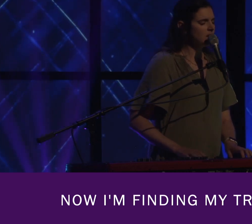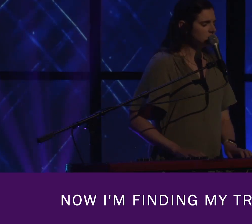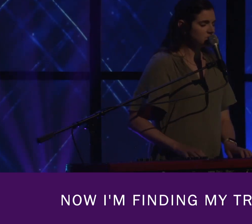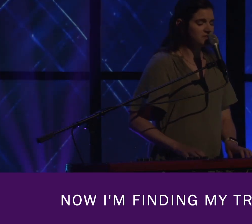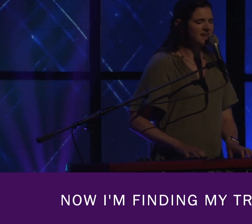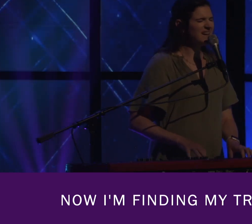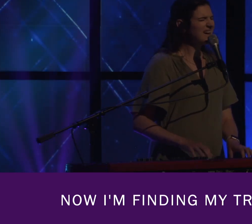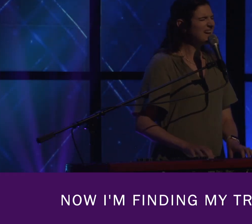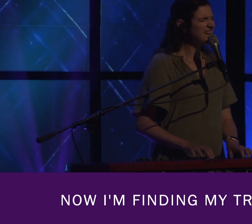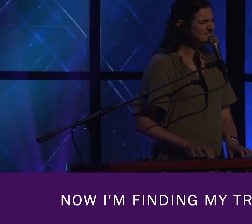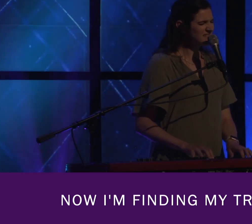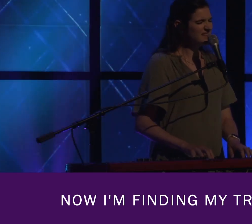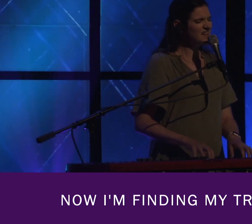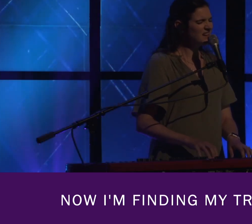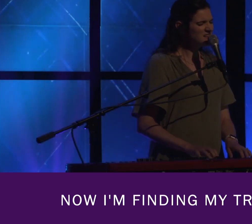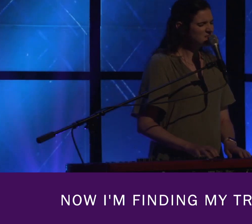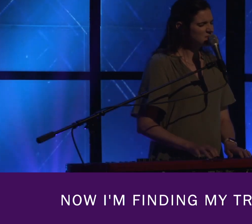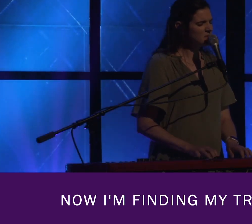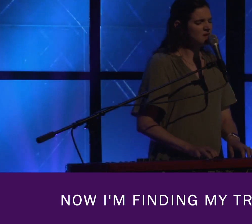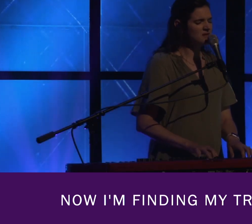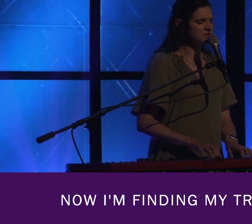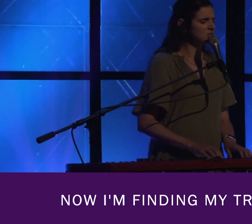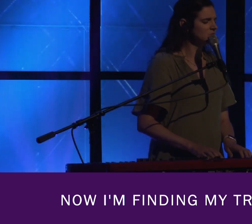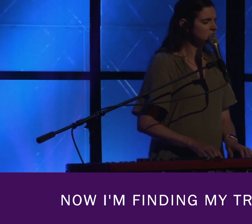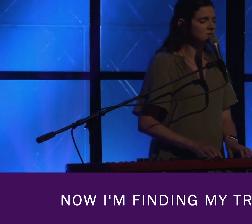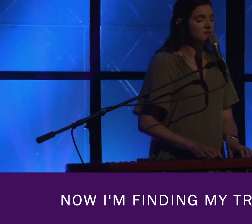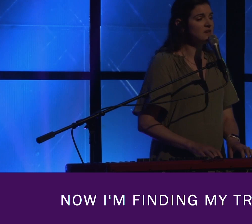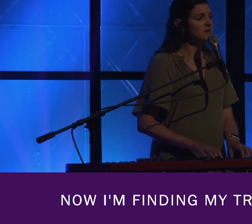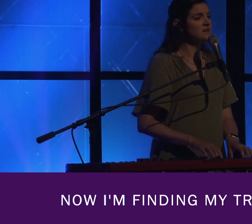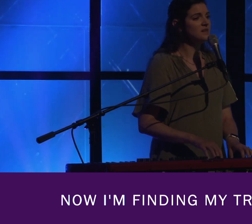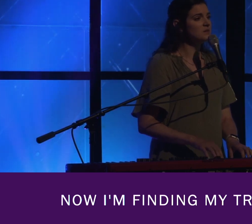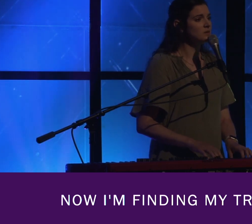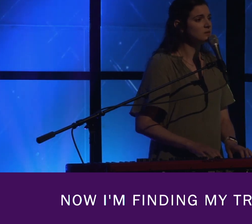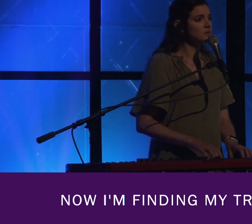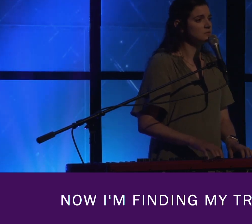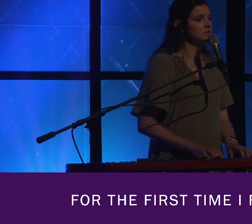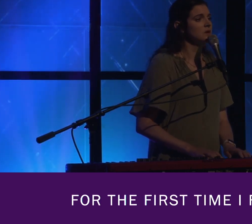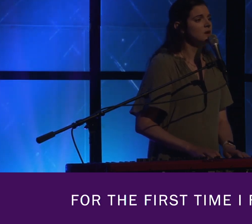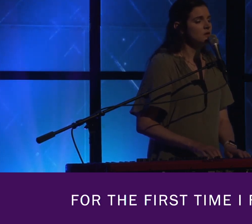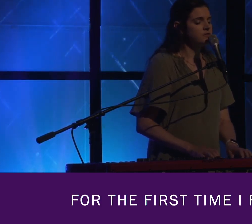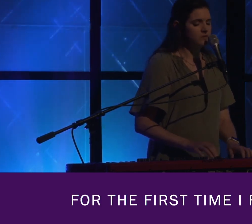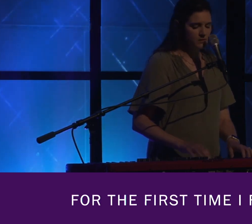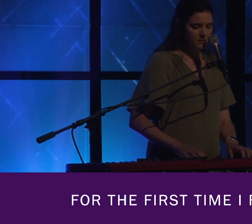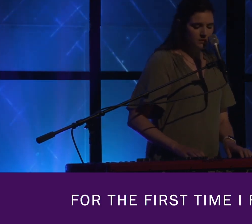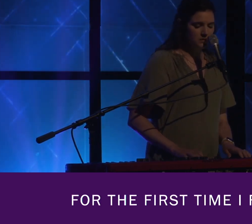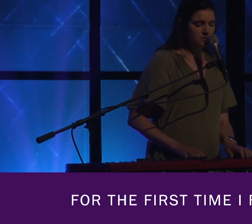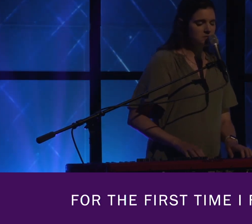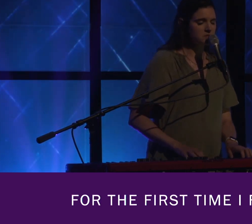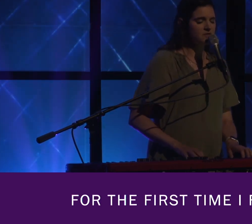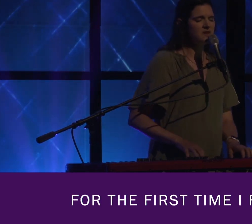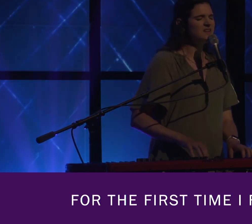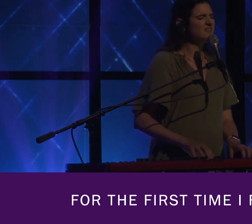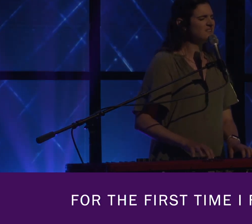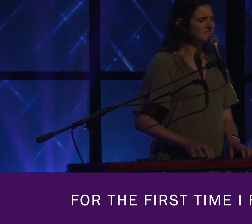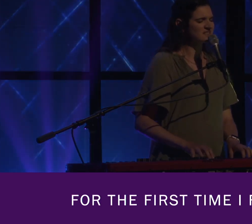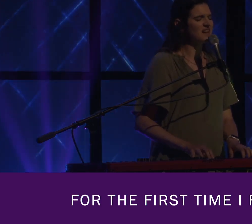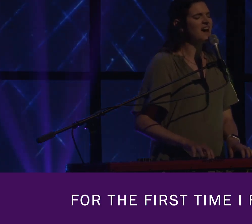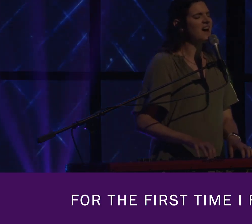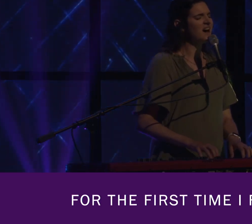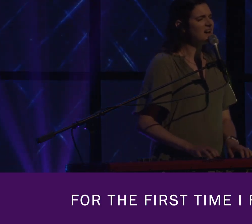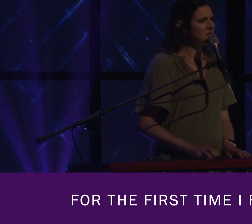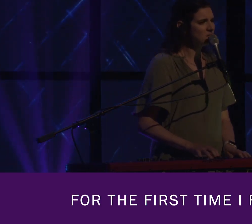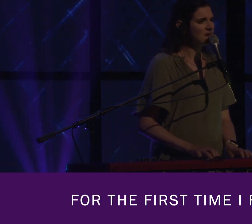Now I'm finding my true colors. For the